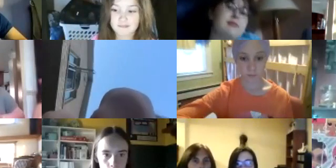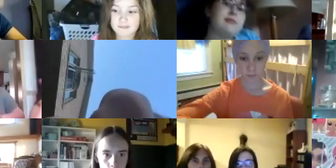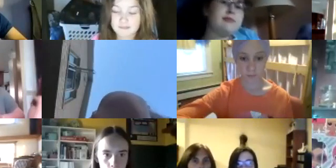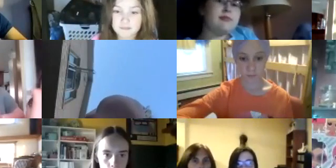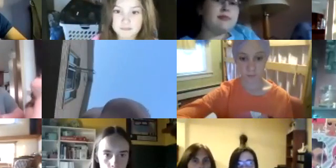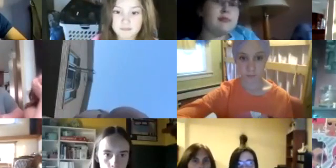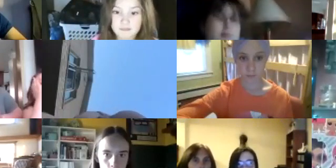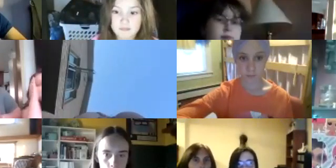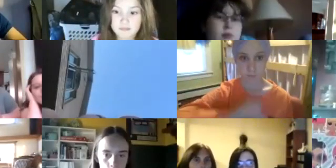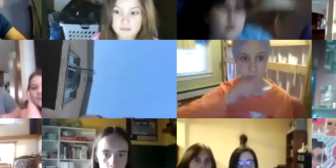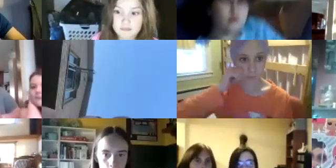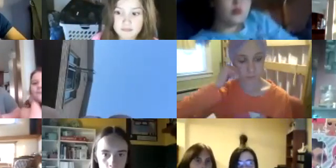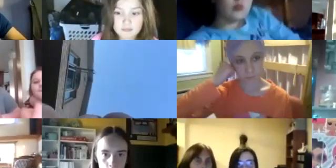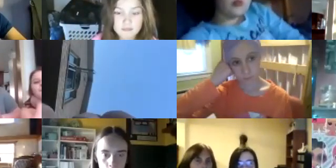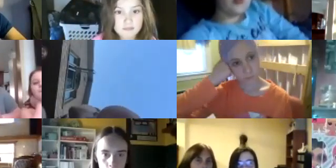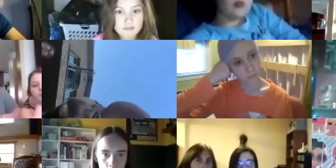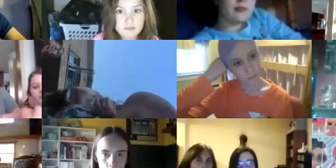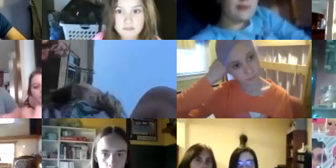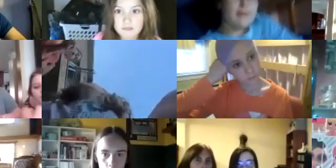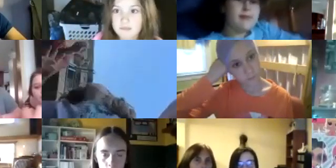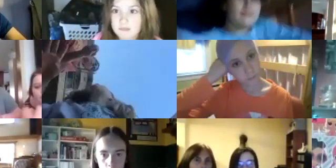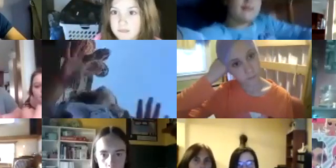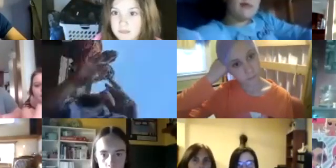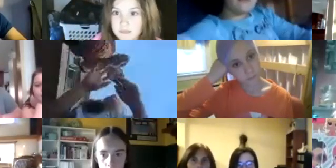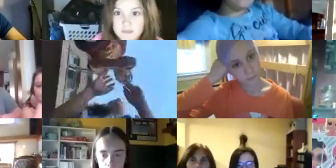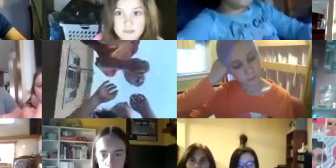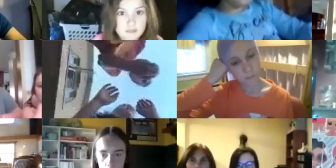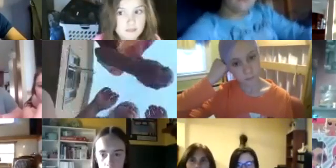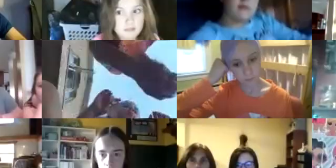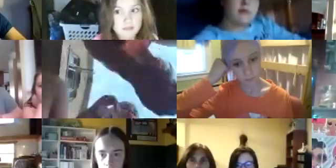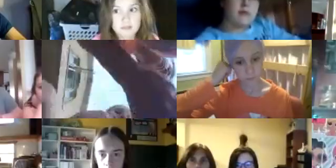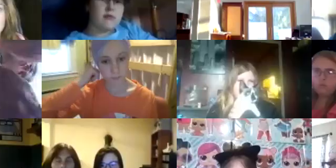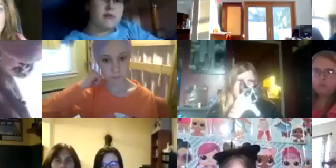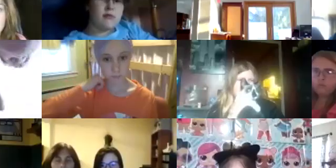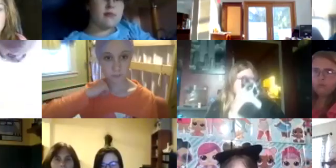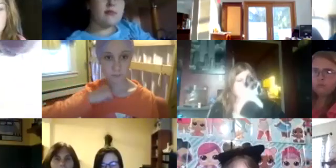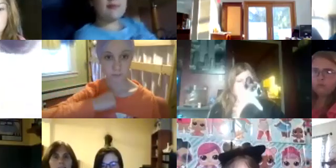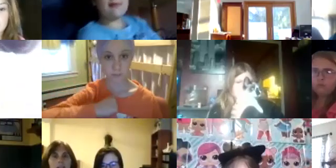questions, we'll do a little bit of that if we still have time. Okay? Can I see a thumbs up if everybody's with us?